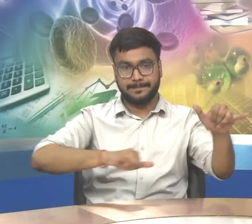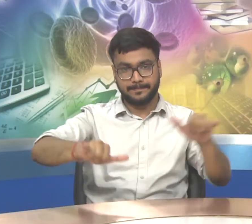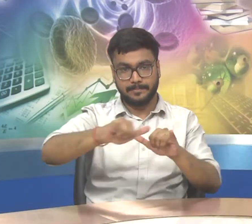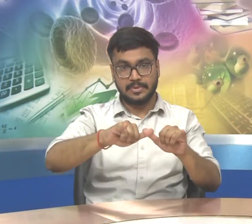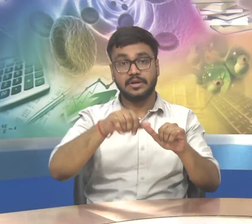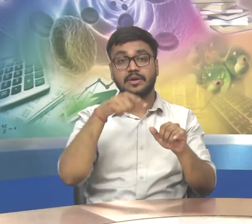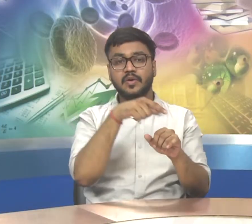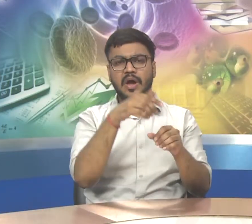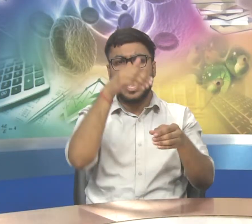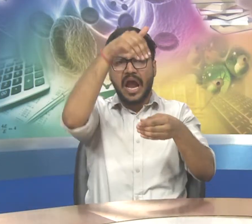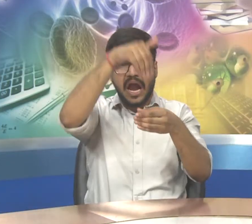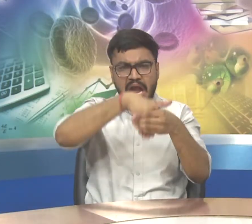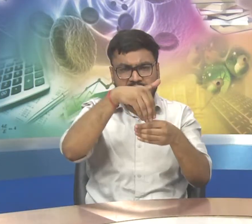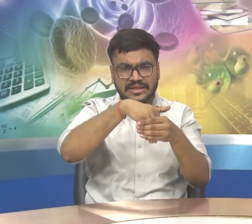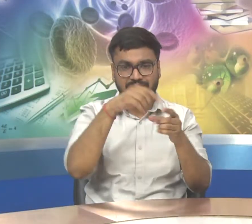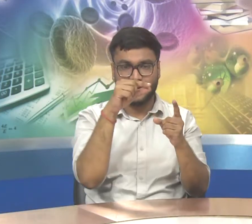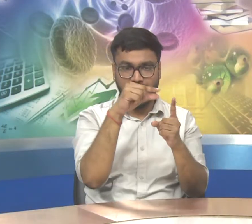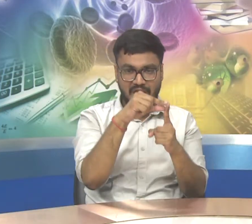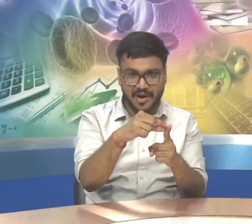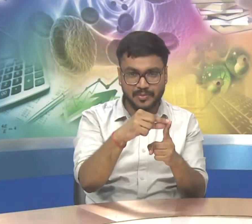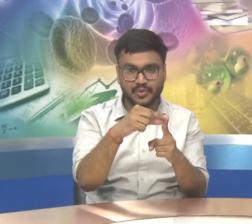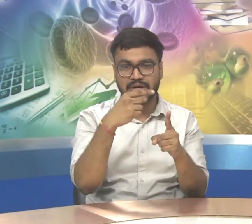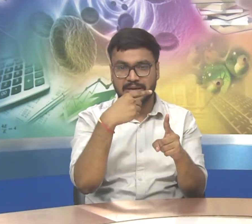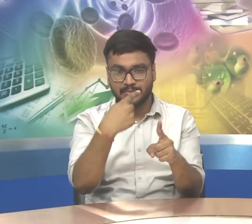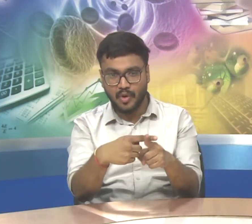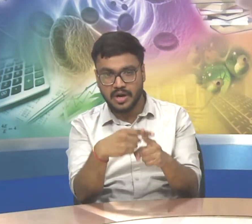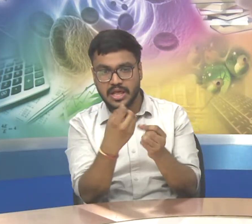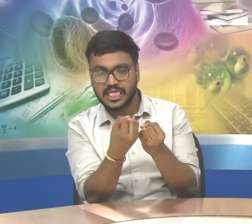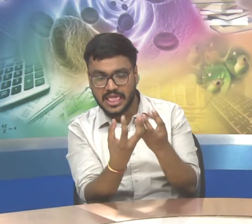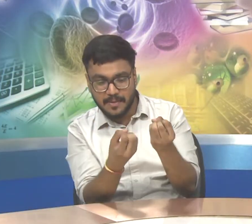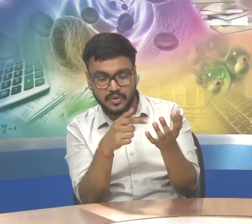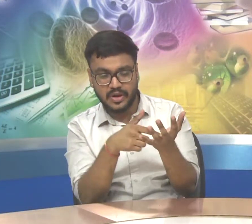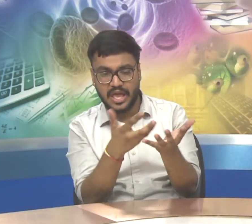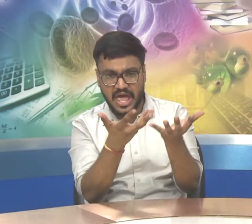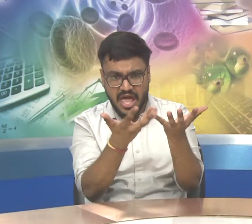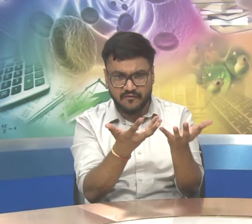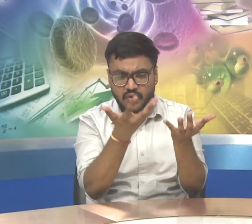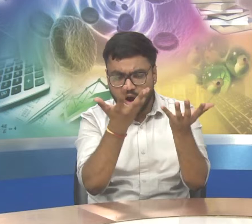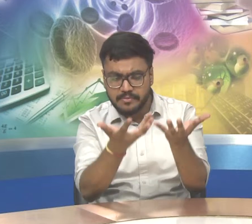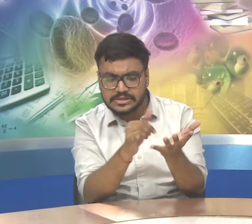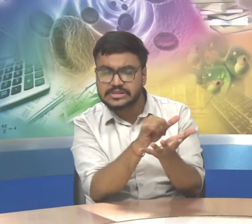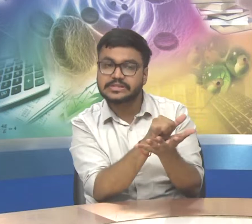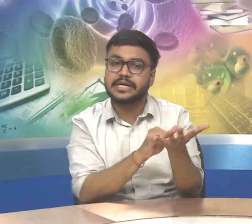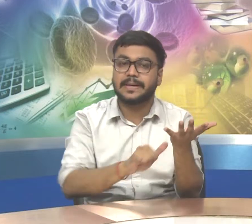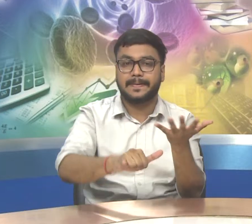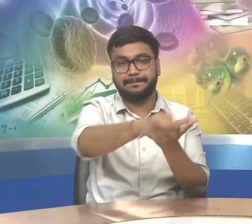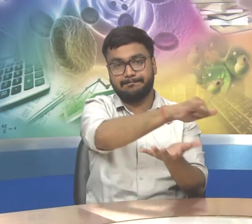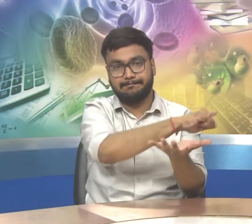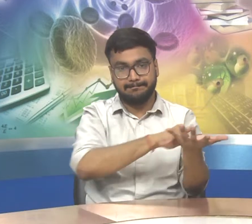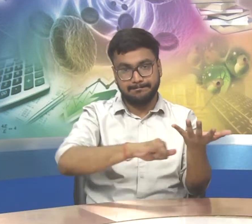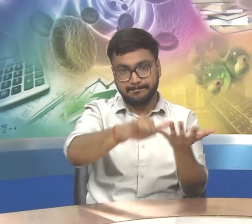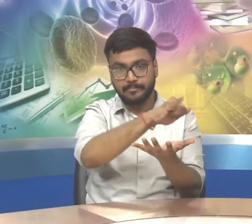Atoms of same element always have same number of protons.